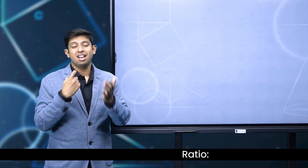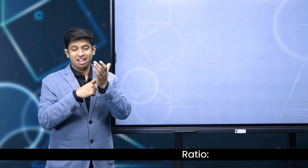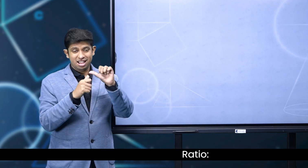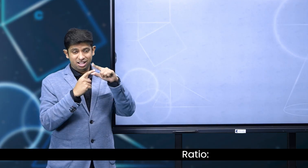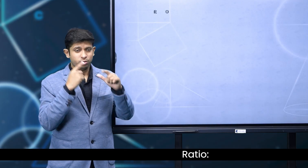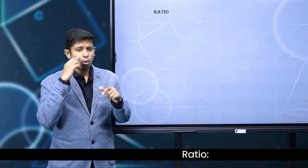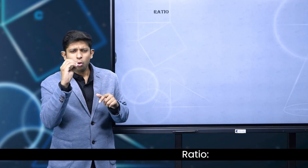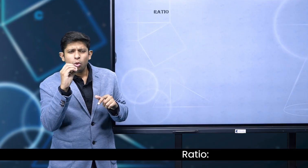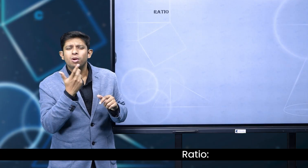Ratio.